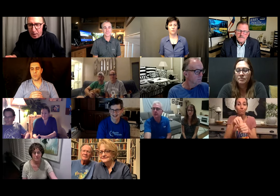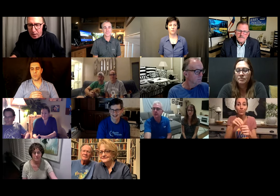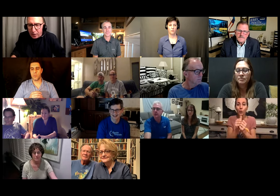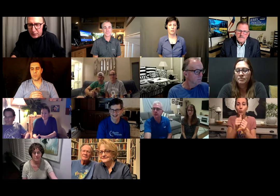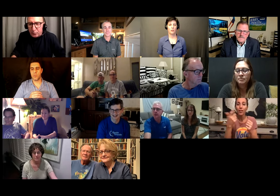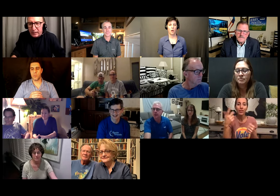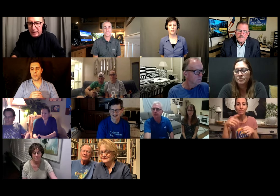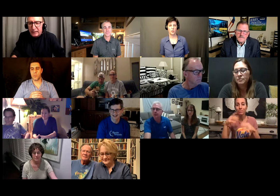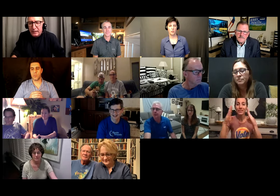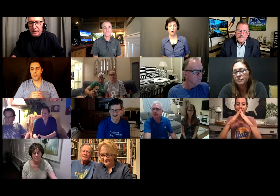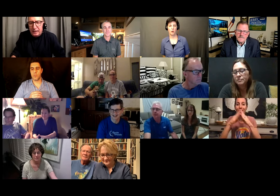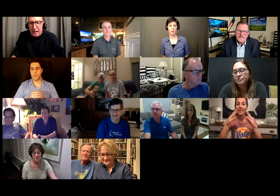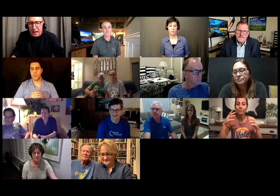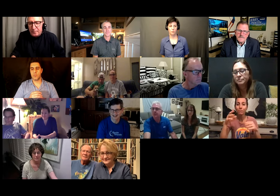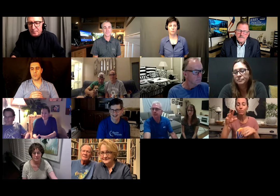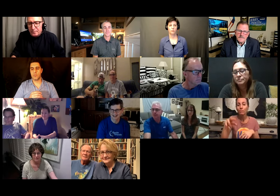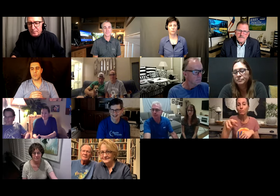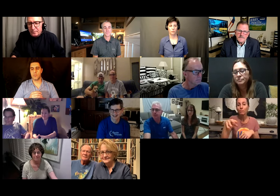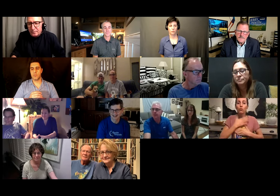the parks,